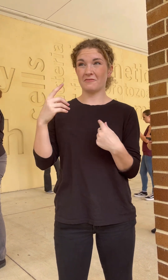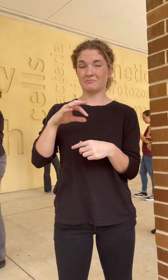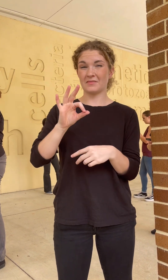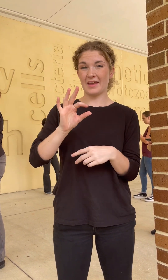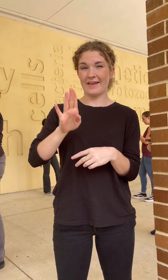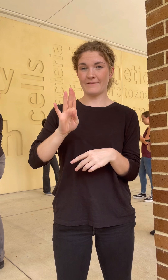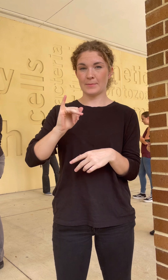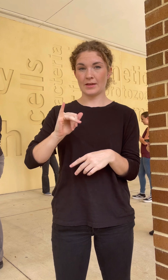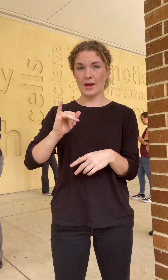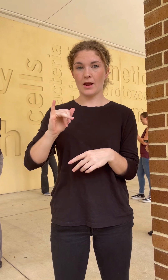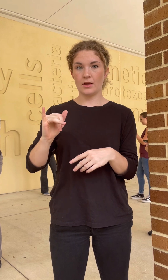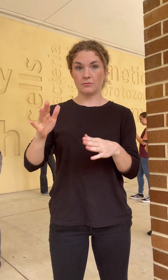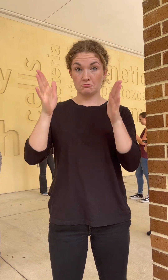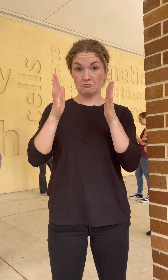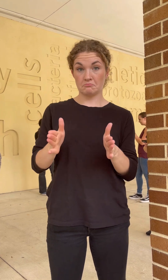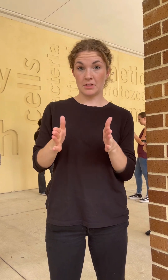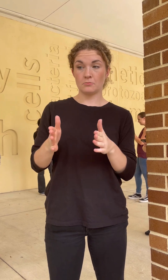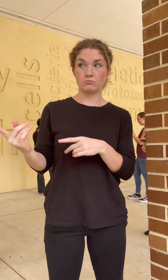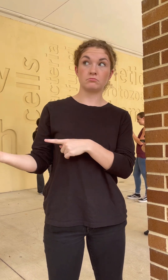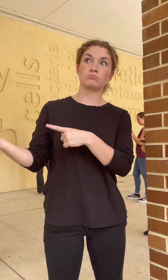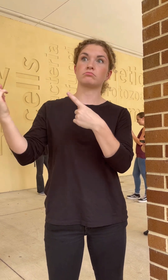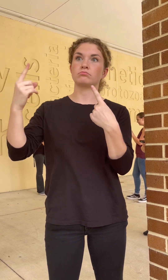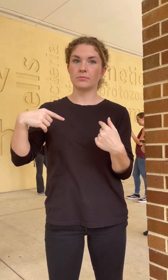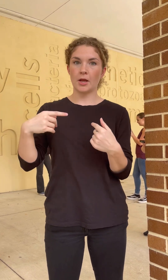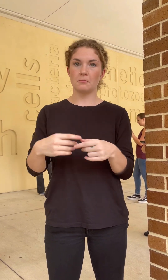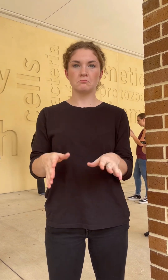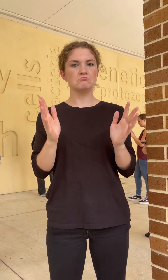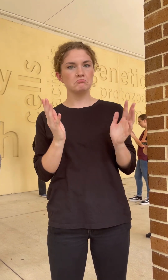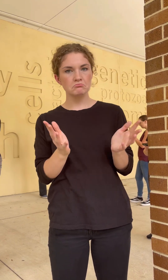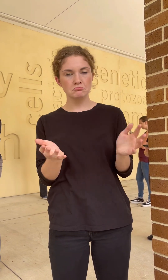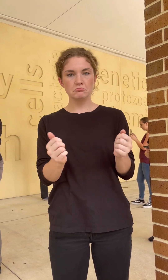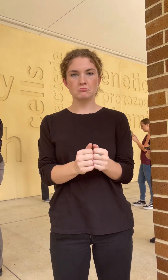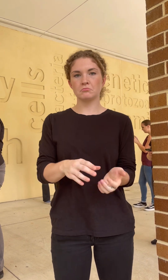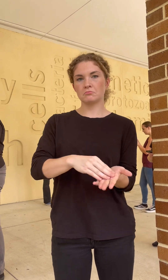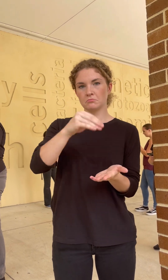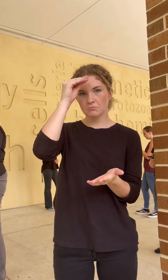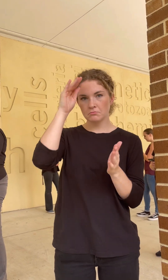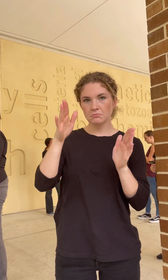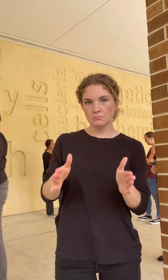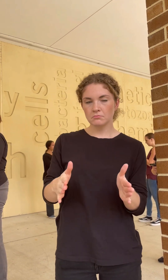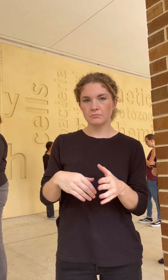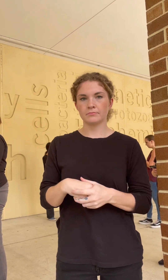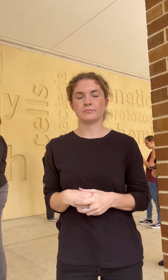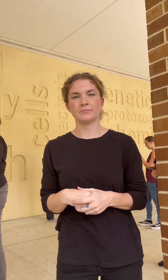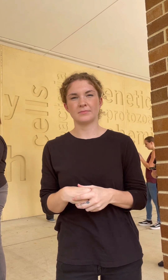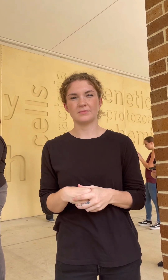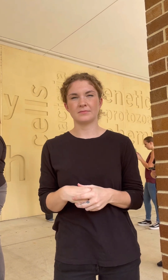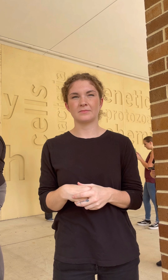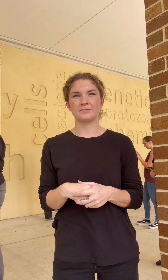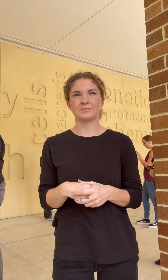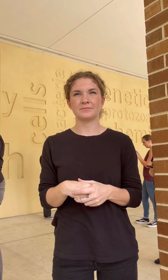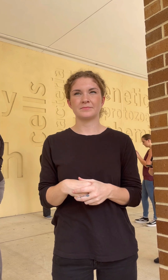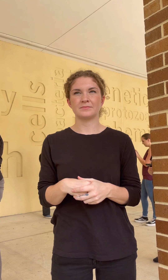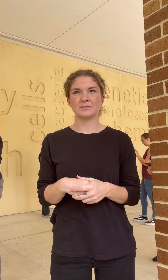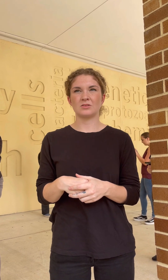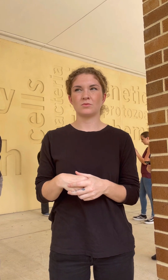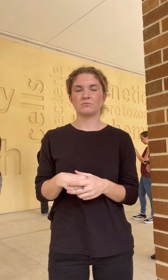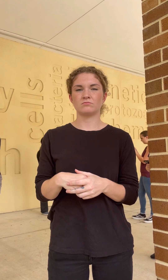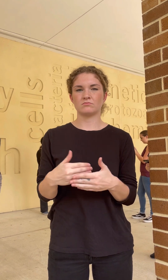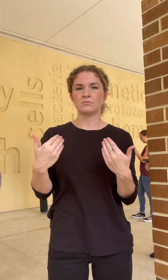For the first few weeks of the semester, we did have people come in, like agents come in and talk to students